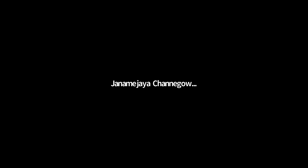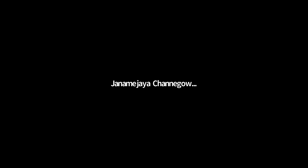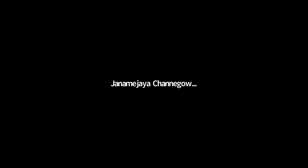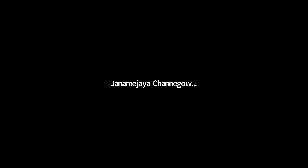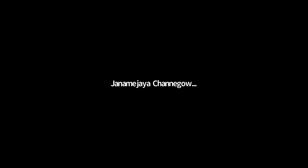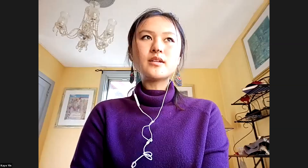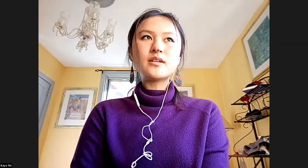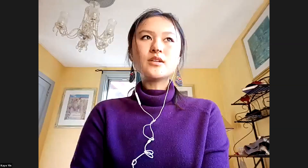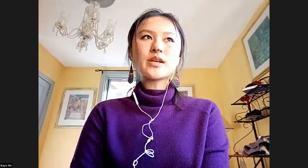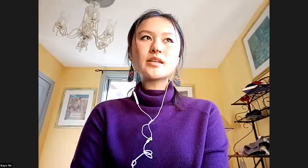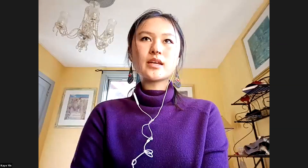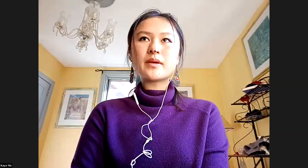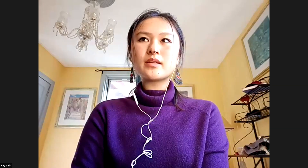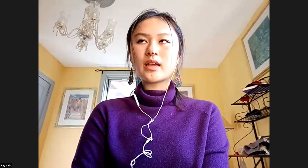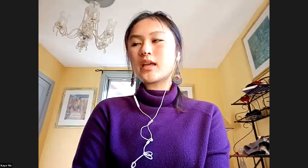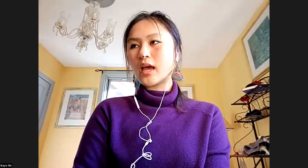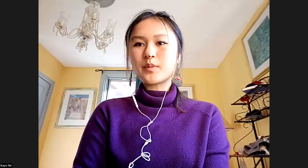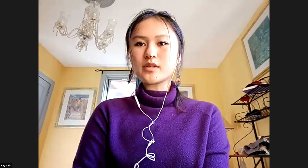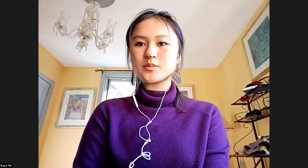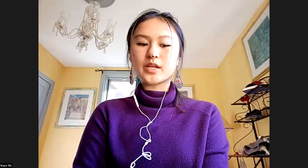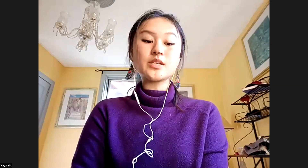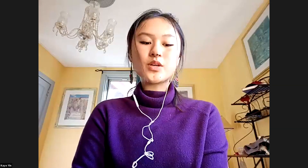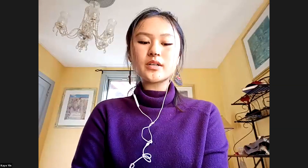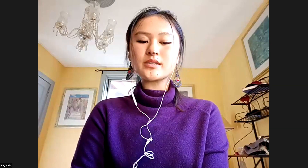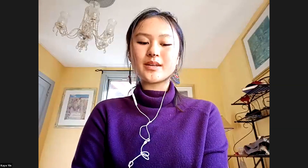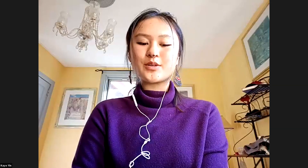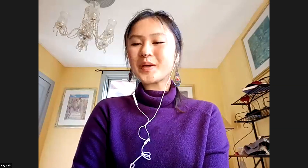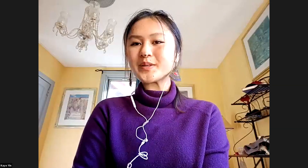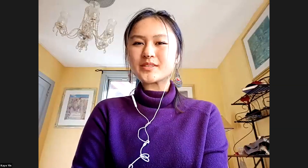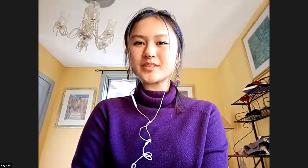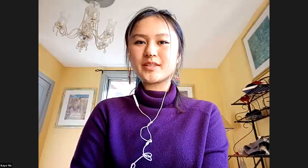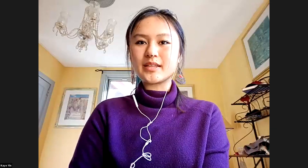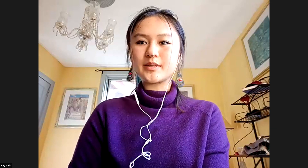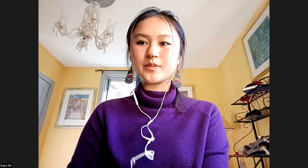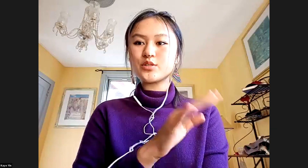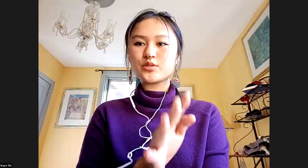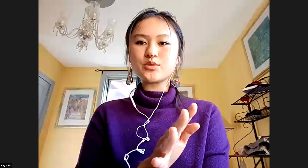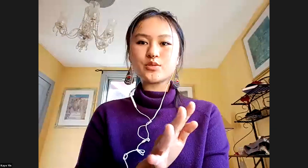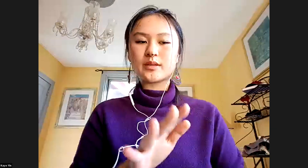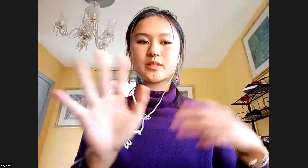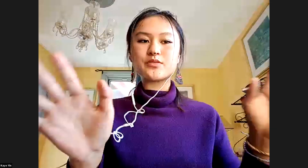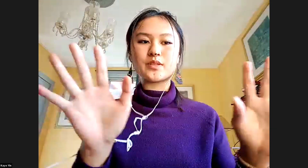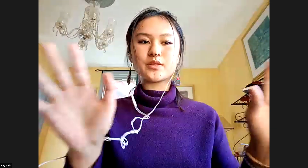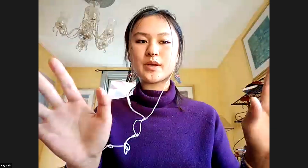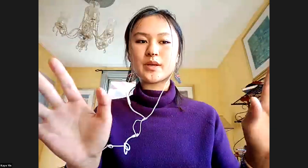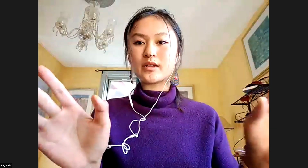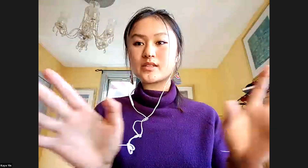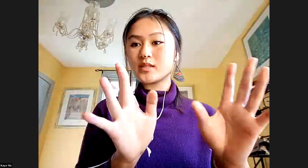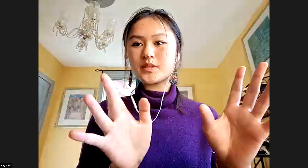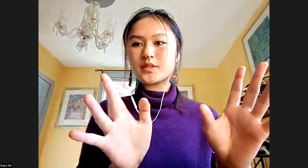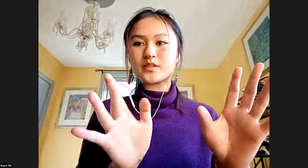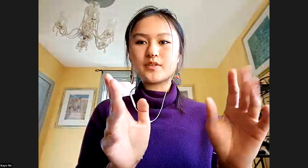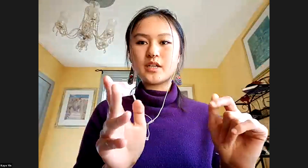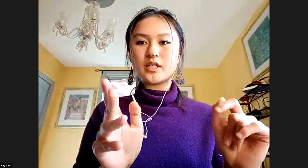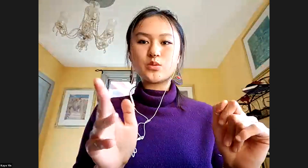in those cases. So I guess like it can be possible, like as long as like you pay attention that the two like different domains are